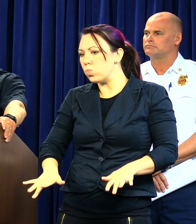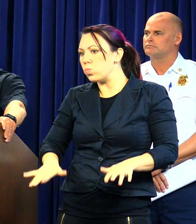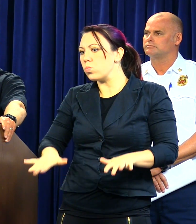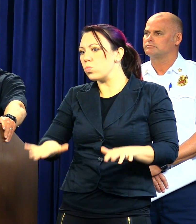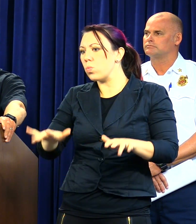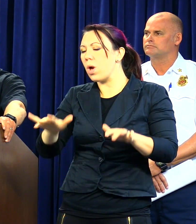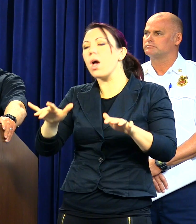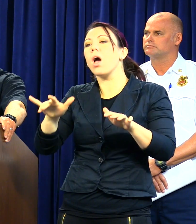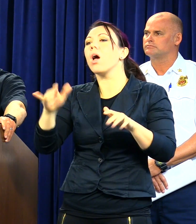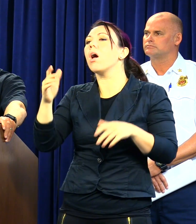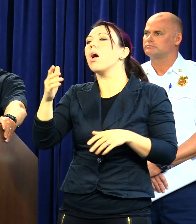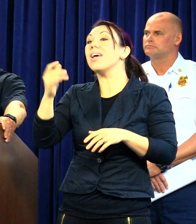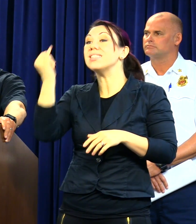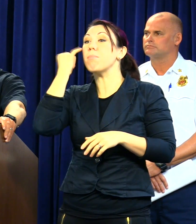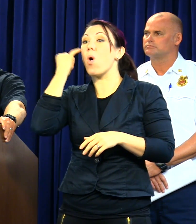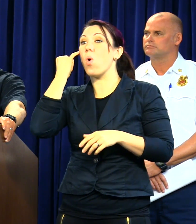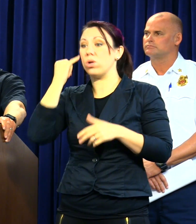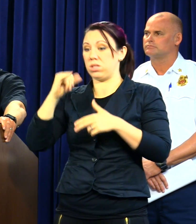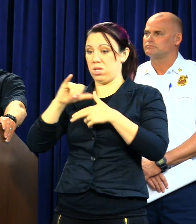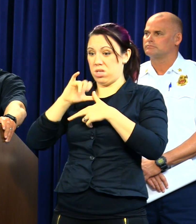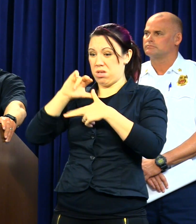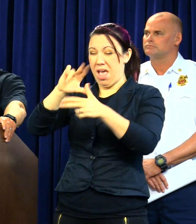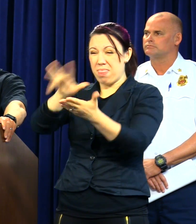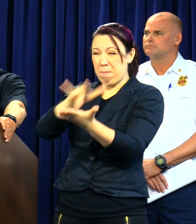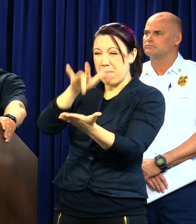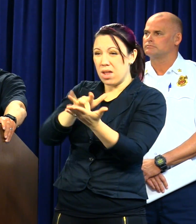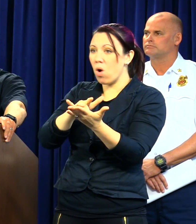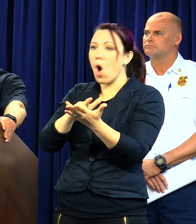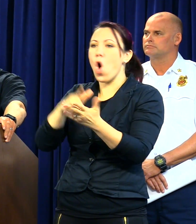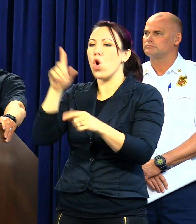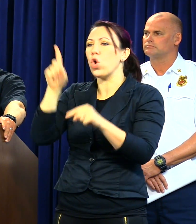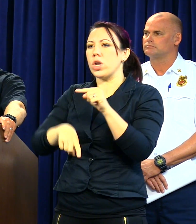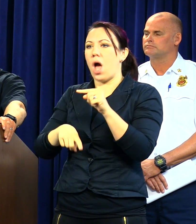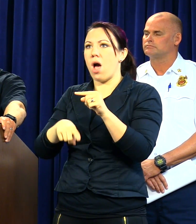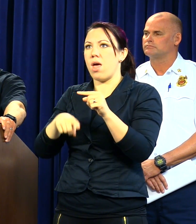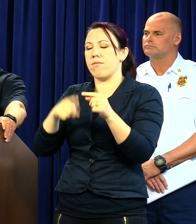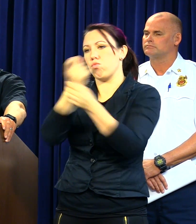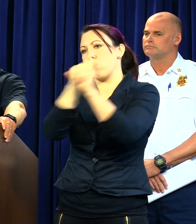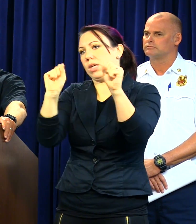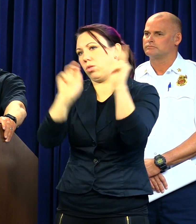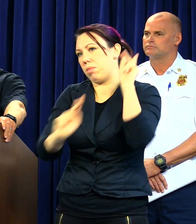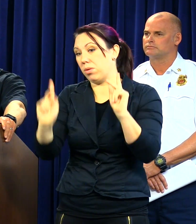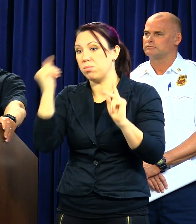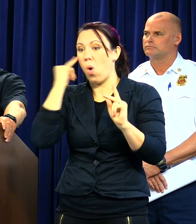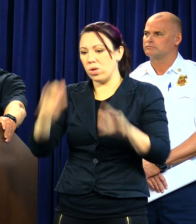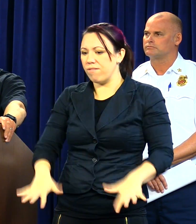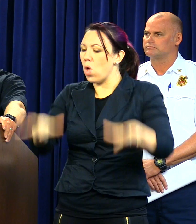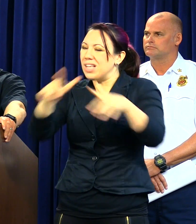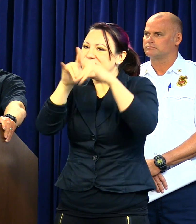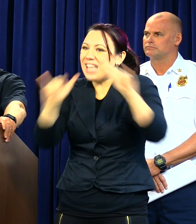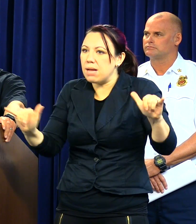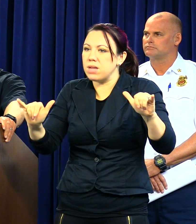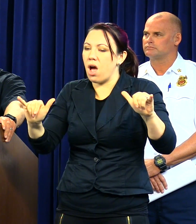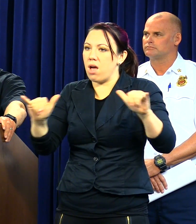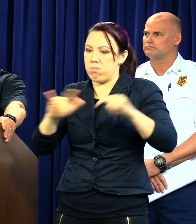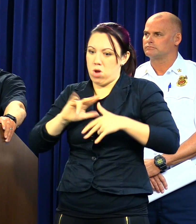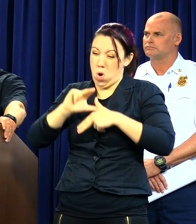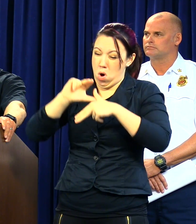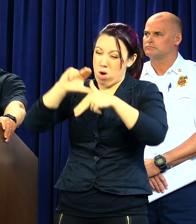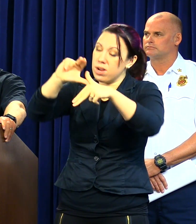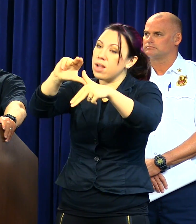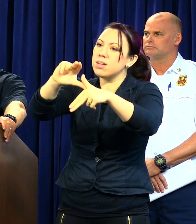those trucks and first responders into those boats in the middle of that storm. People, if the floods had started then, this would be a